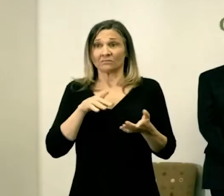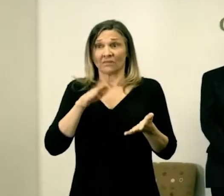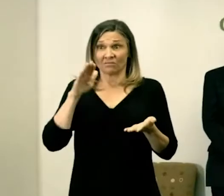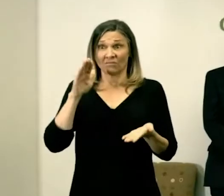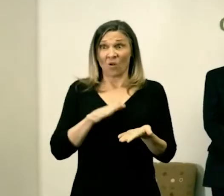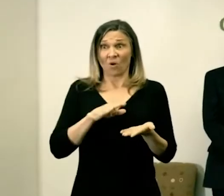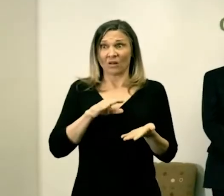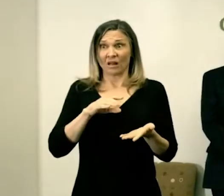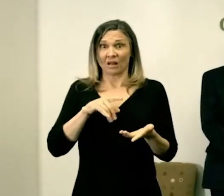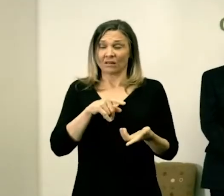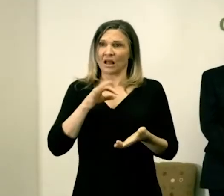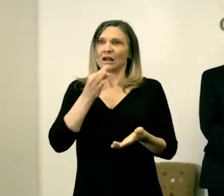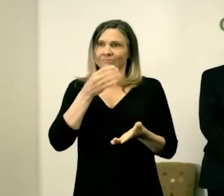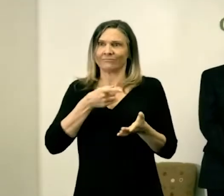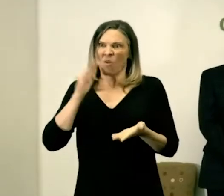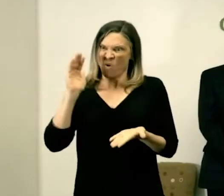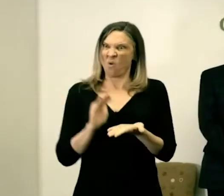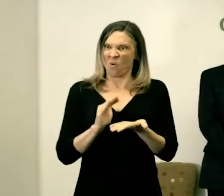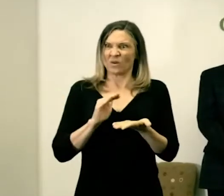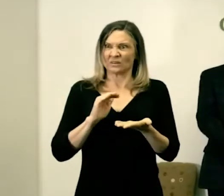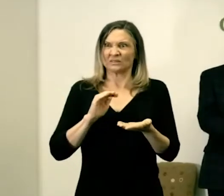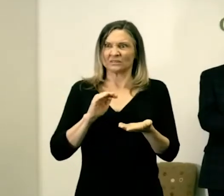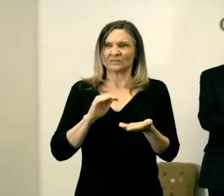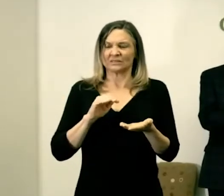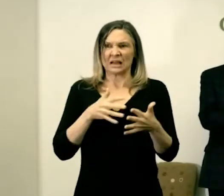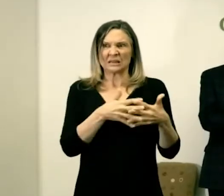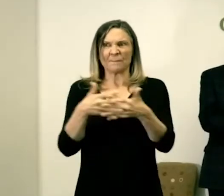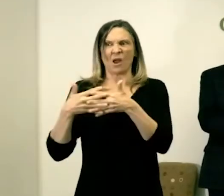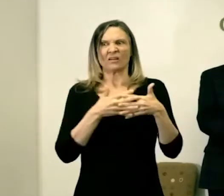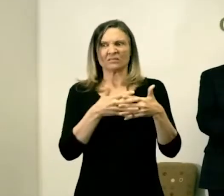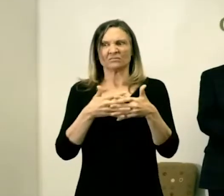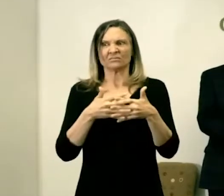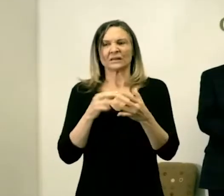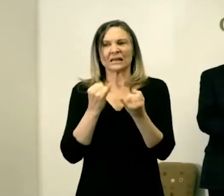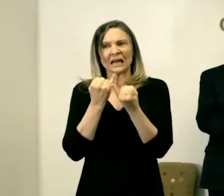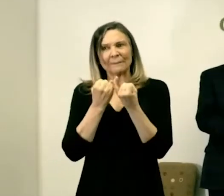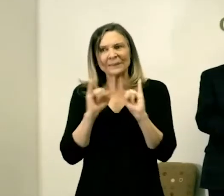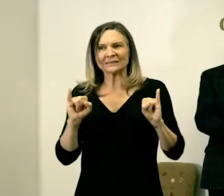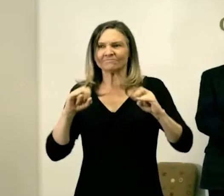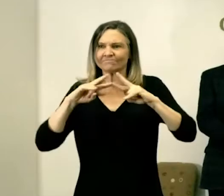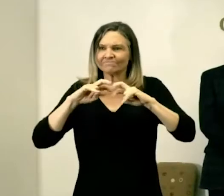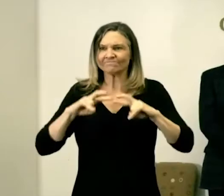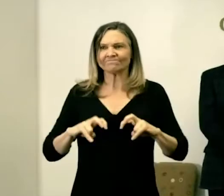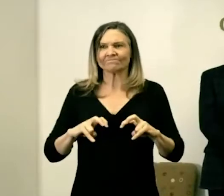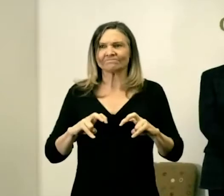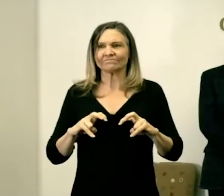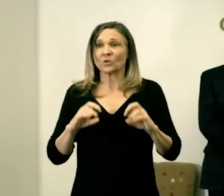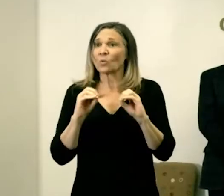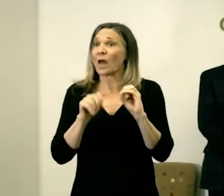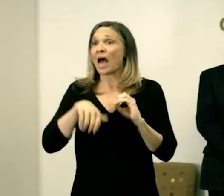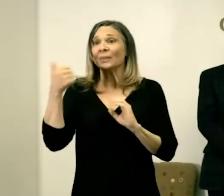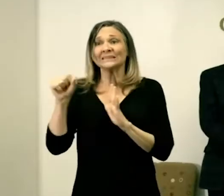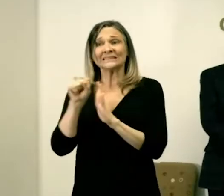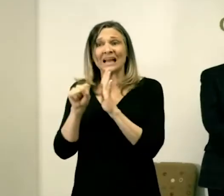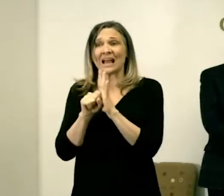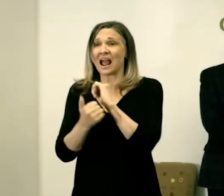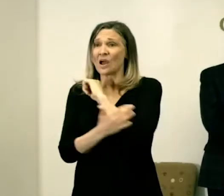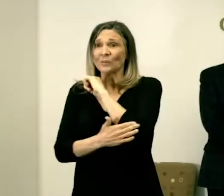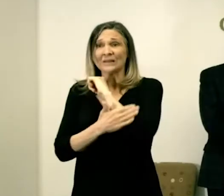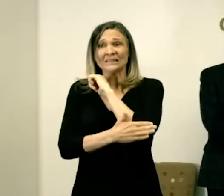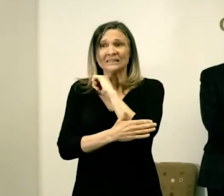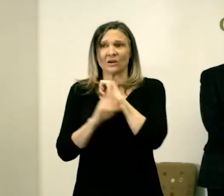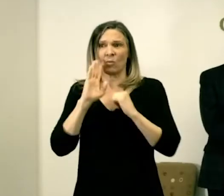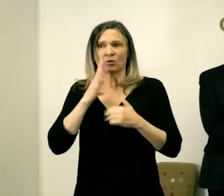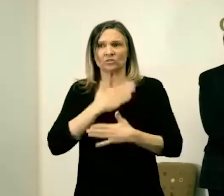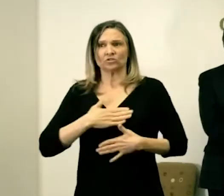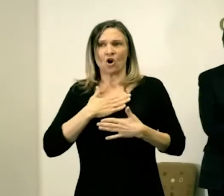are poised to have a comeback, and this has been independently analyzed, a comeback that no other state in the country will enjoy in terms of our economic